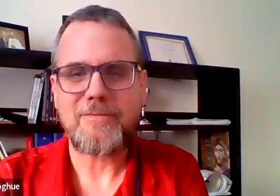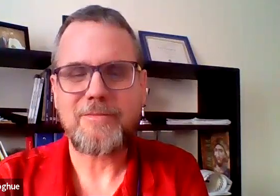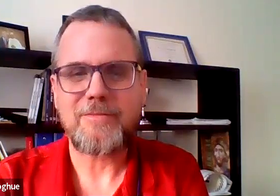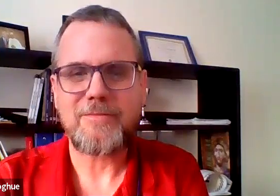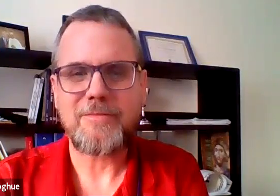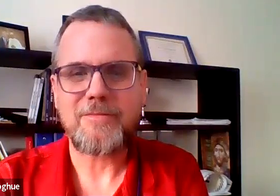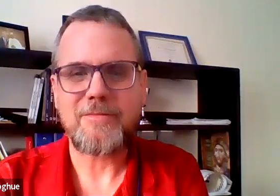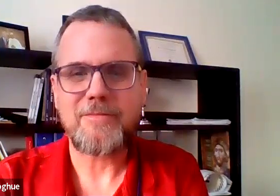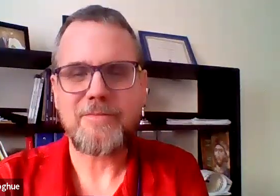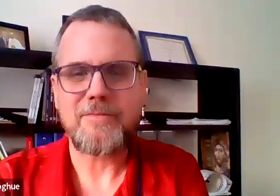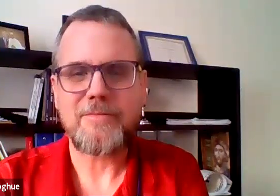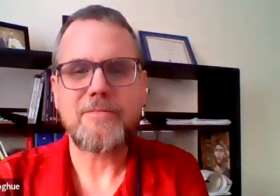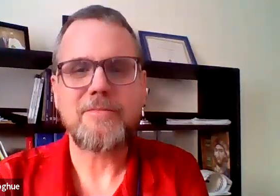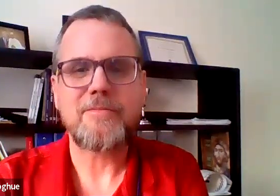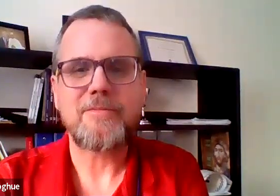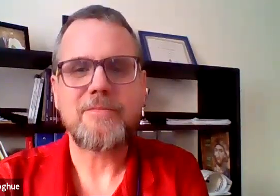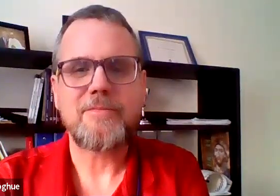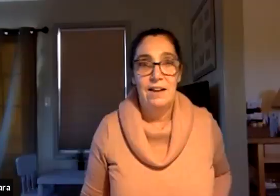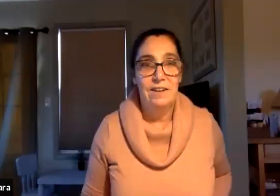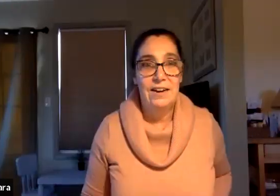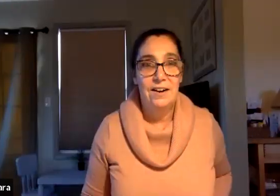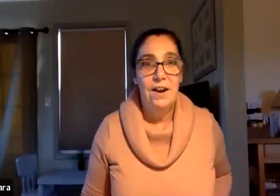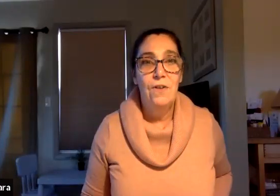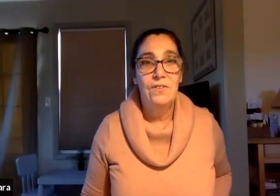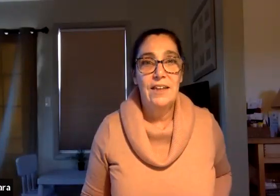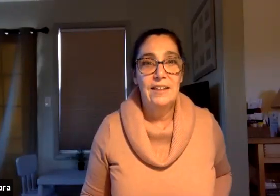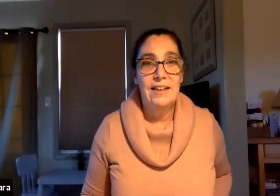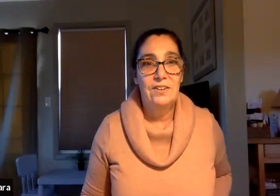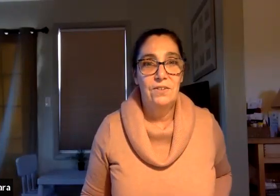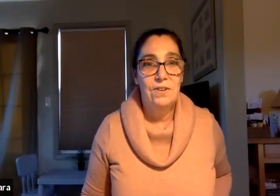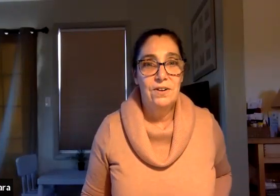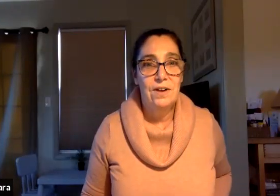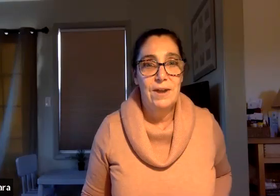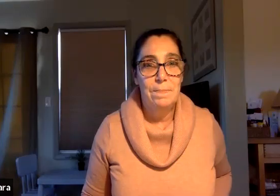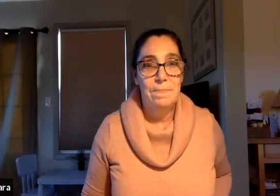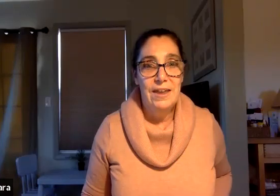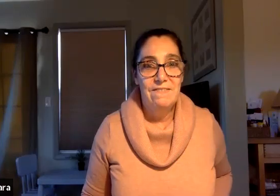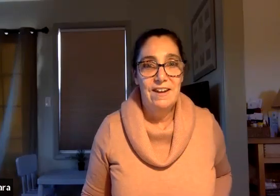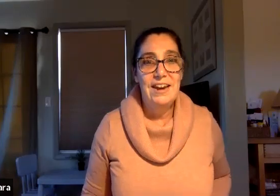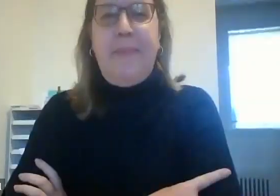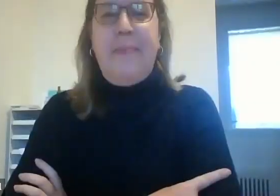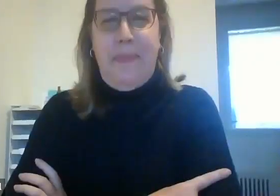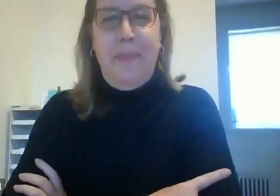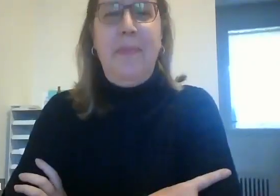and who is next in the gallery here? Oh, Sally, that's you. You're coming up. Ready? Here